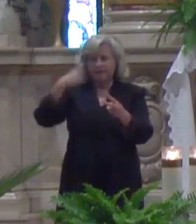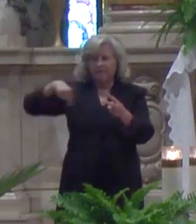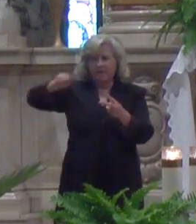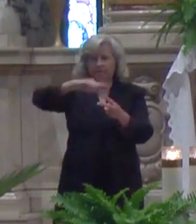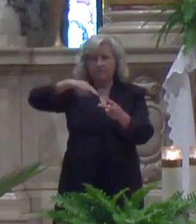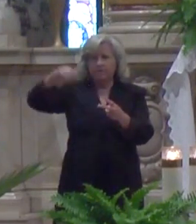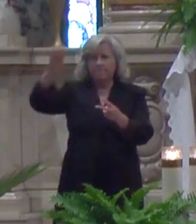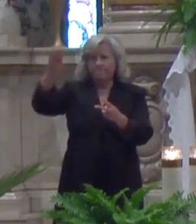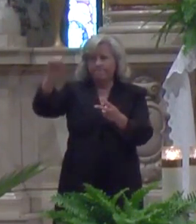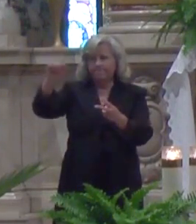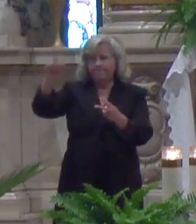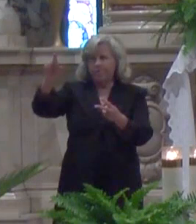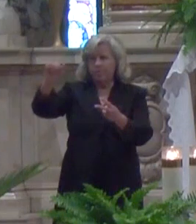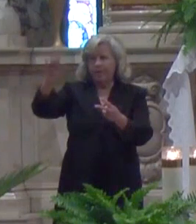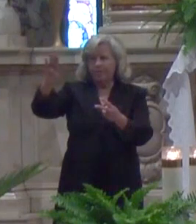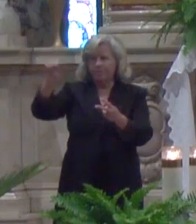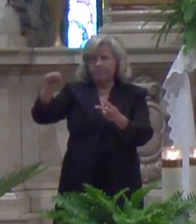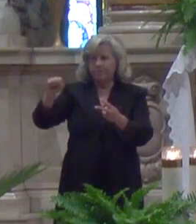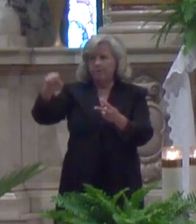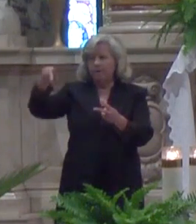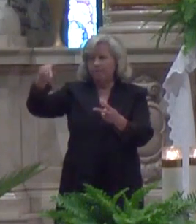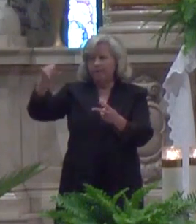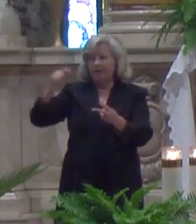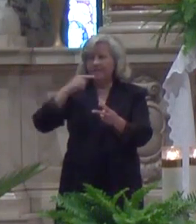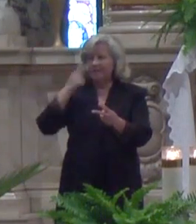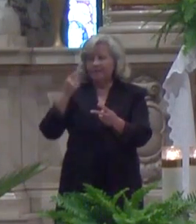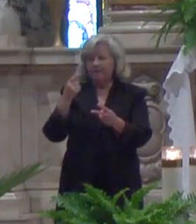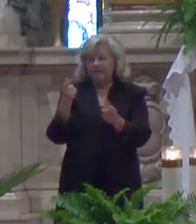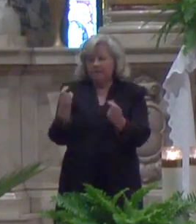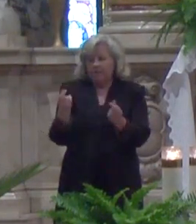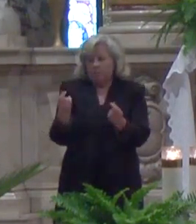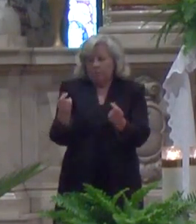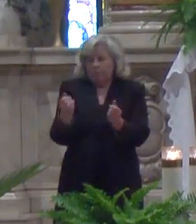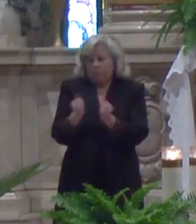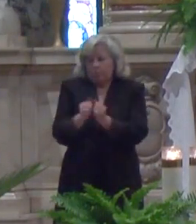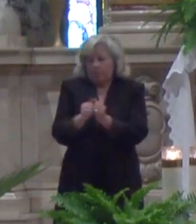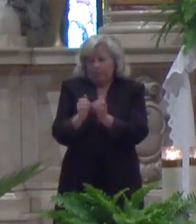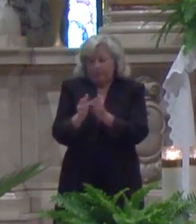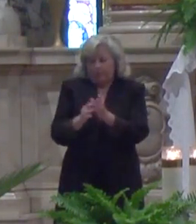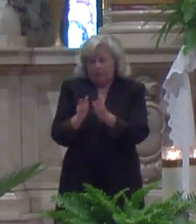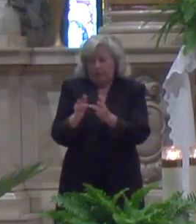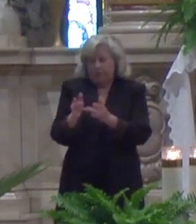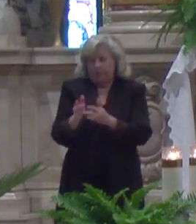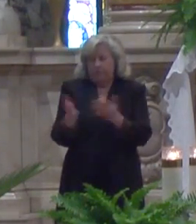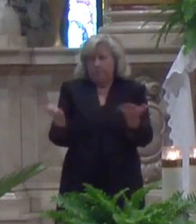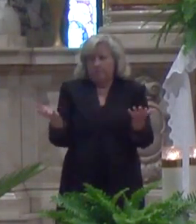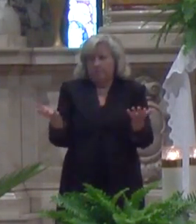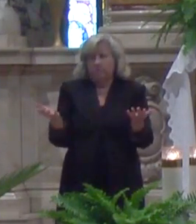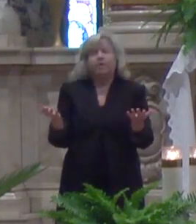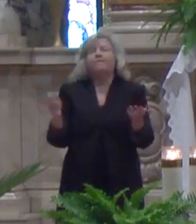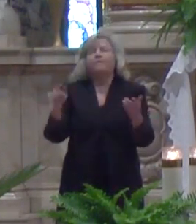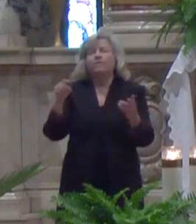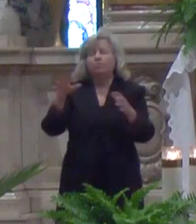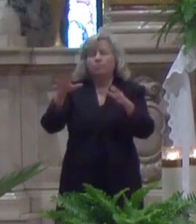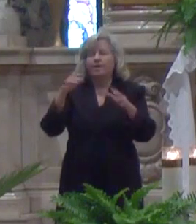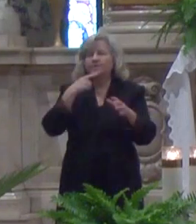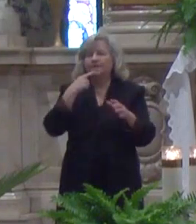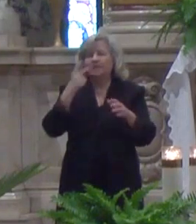"Barabbas." Pilate said to them, "Then what shall I do with Jesus called Christ?" They all said,